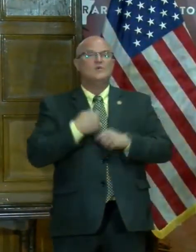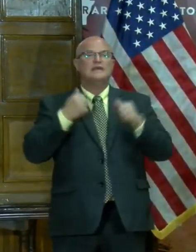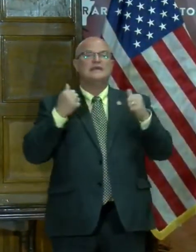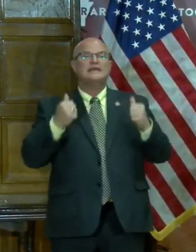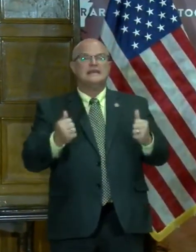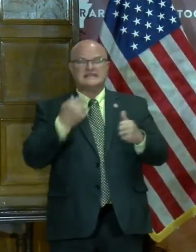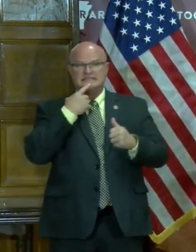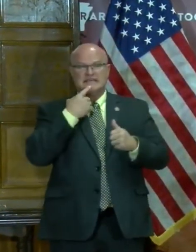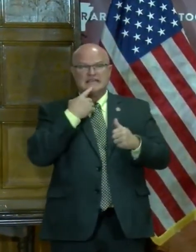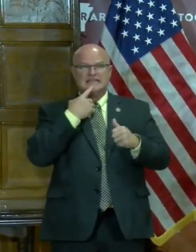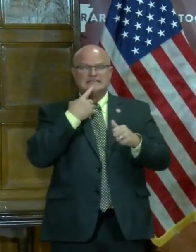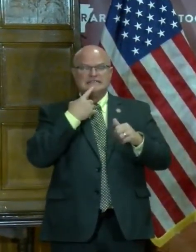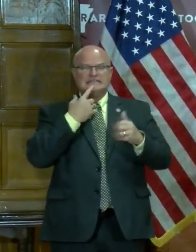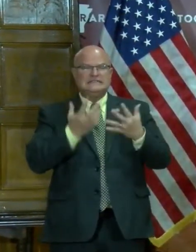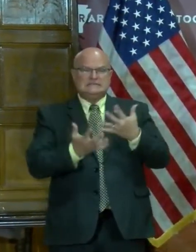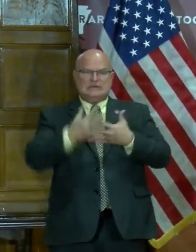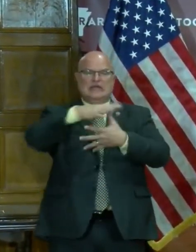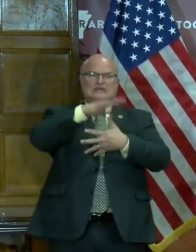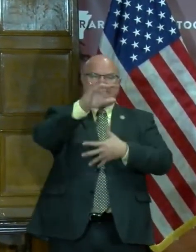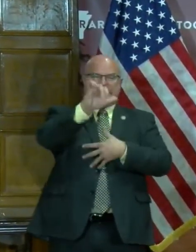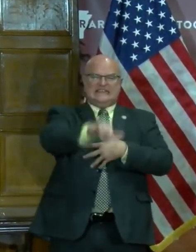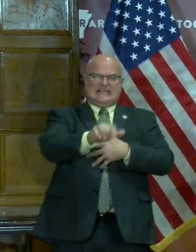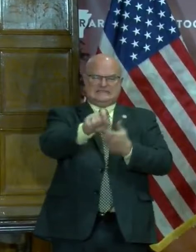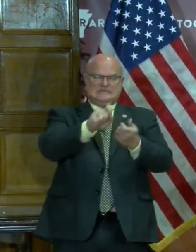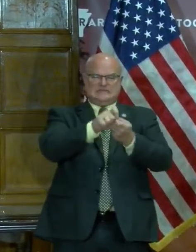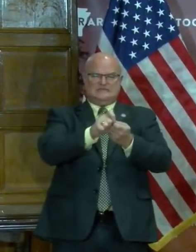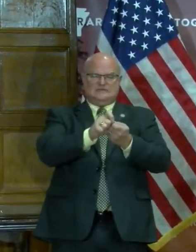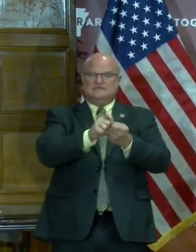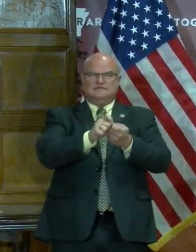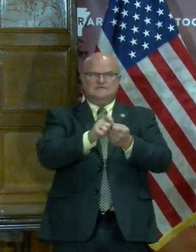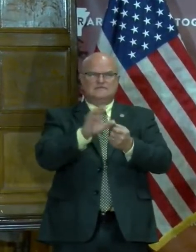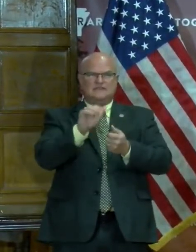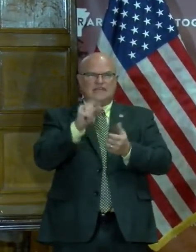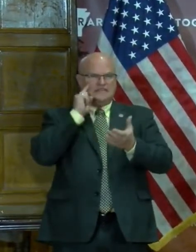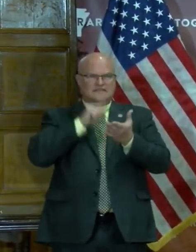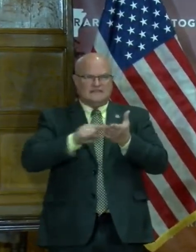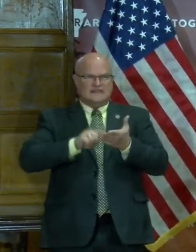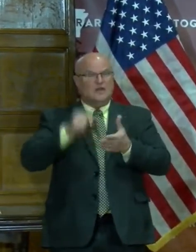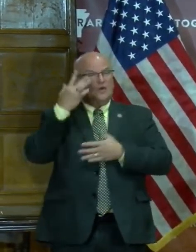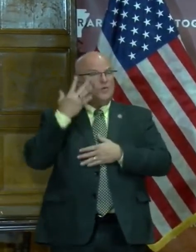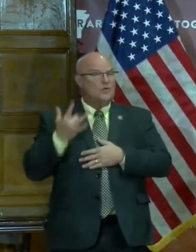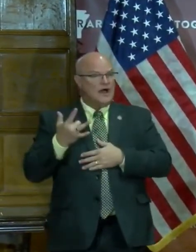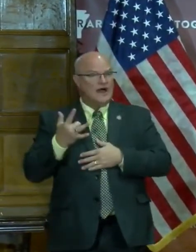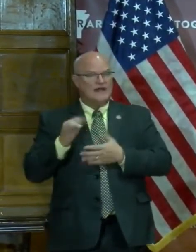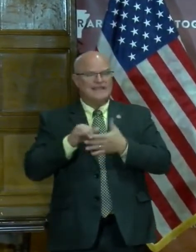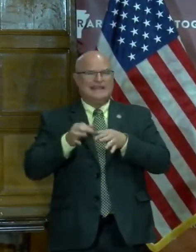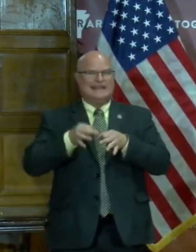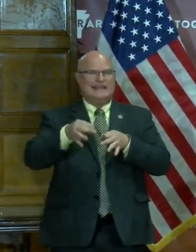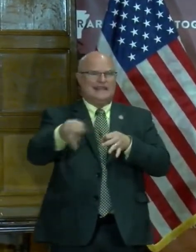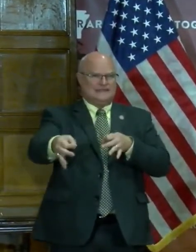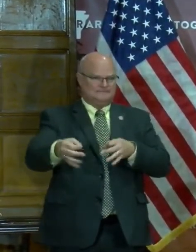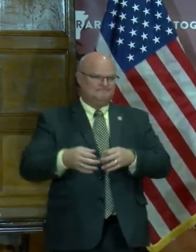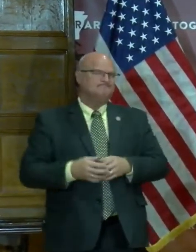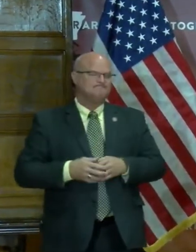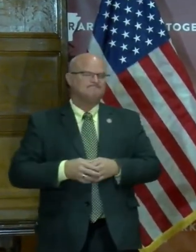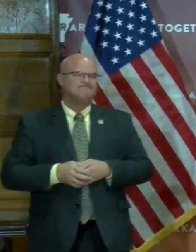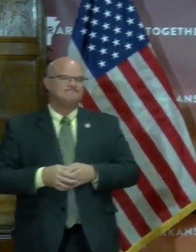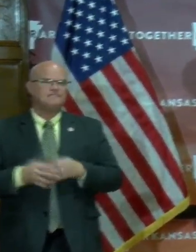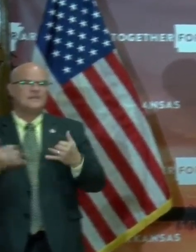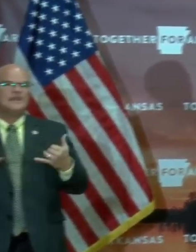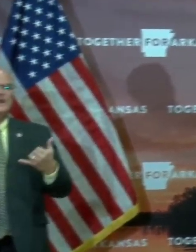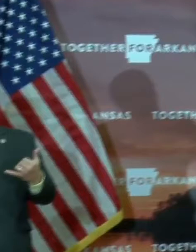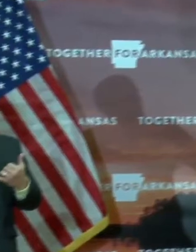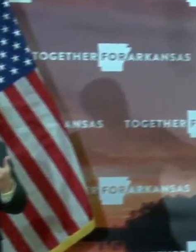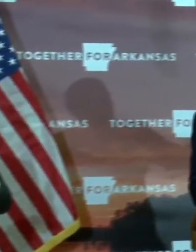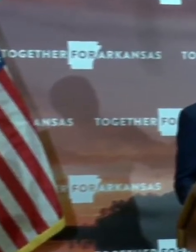then say we're not going to prioritize that for case investigation because of that delay. Now let's go